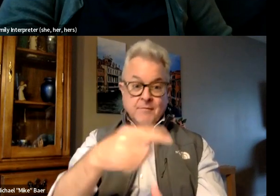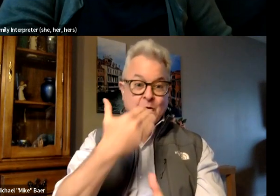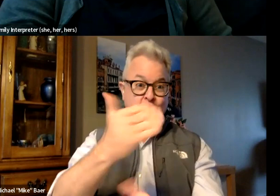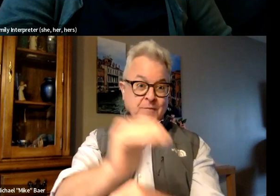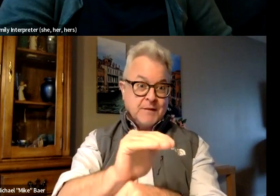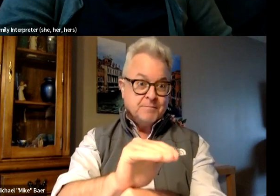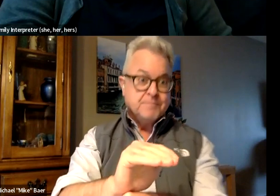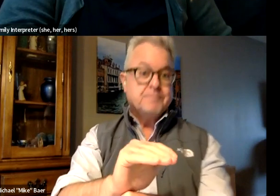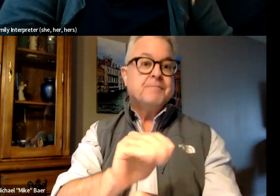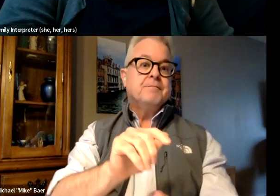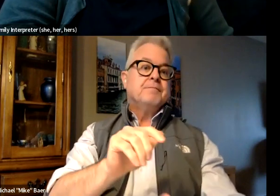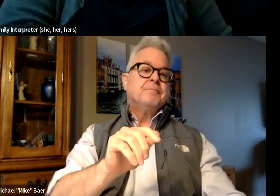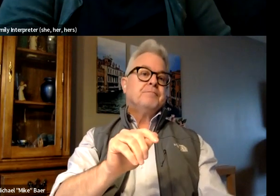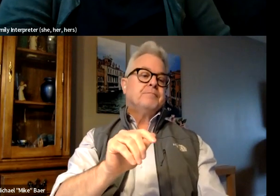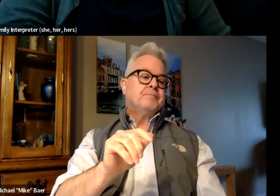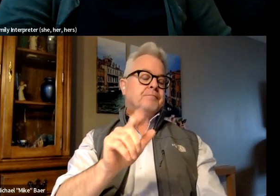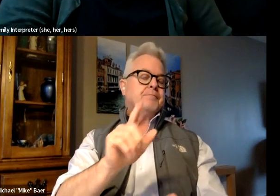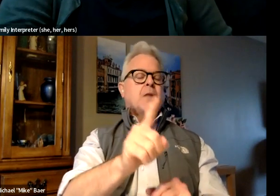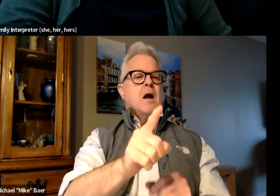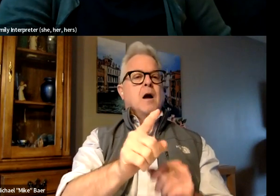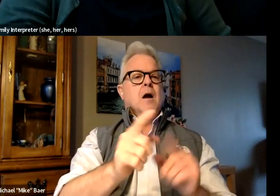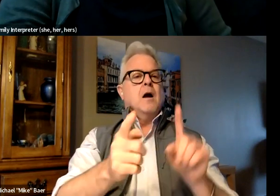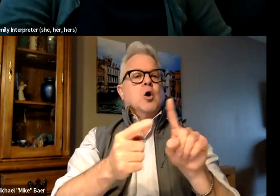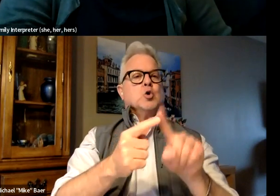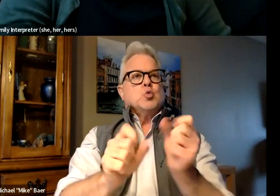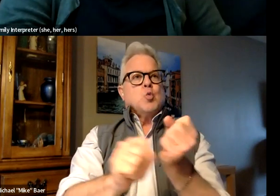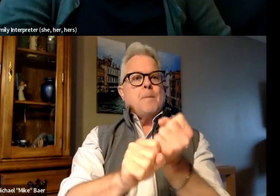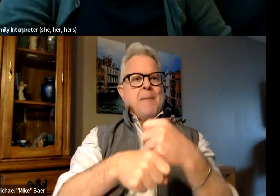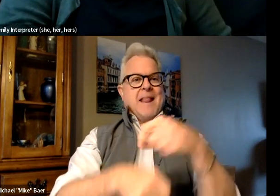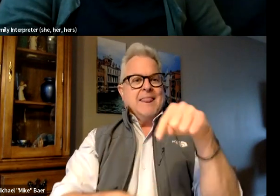Hello, everyone. Rain saying, oh, okay. And Mike saying, good evening.